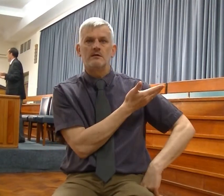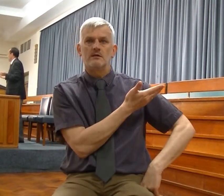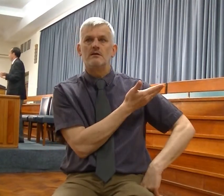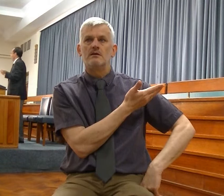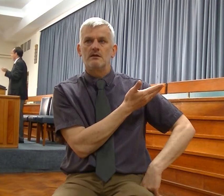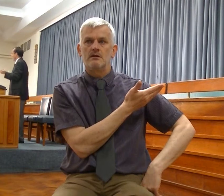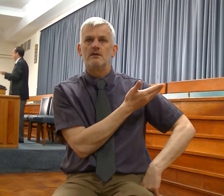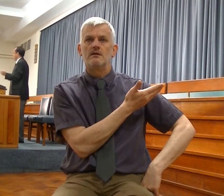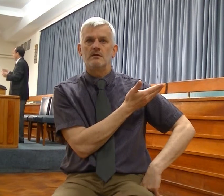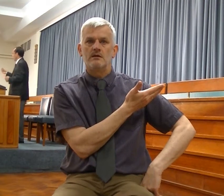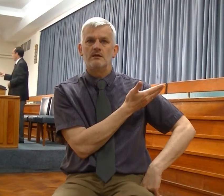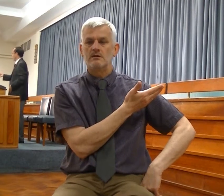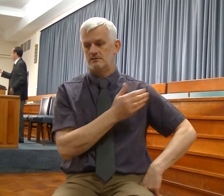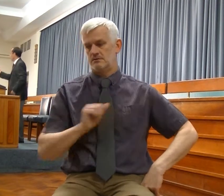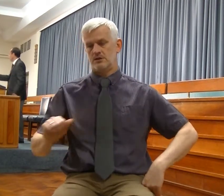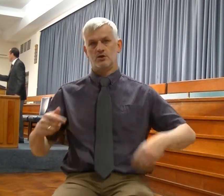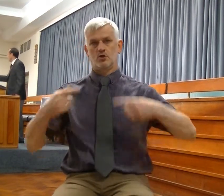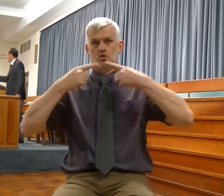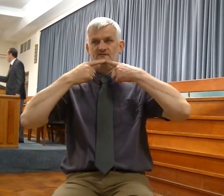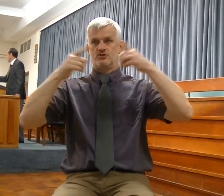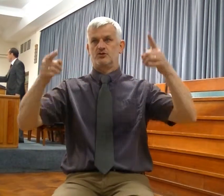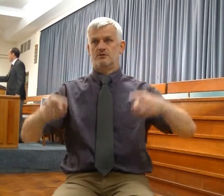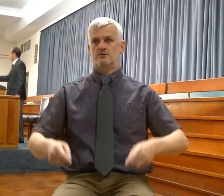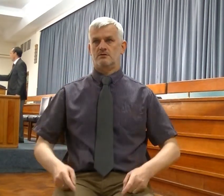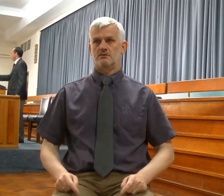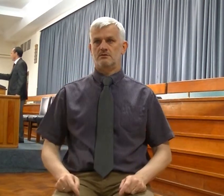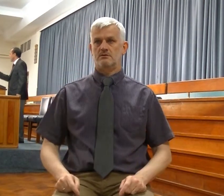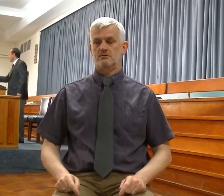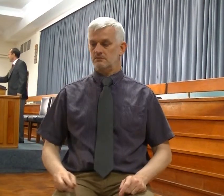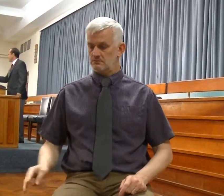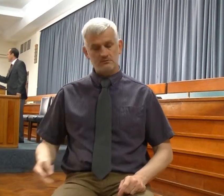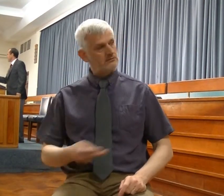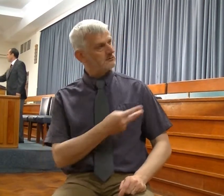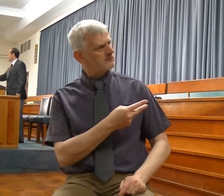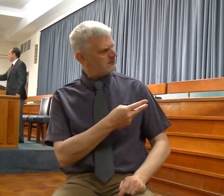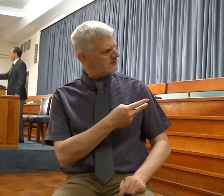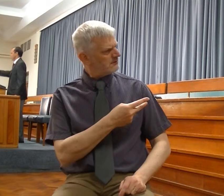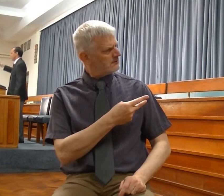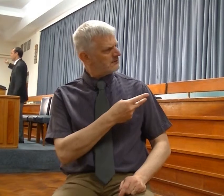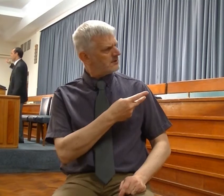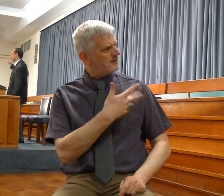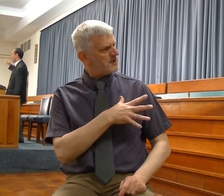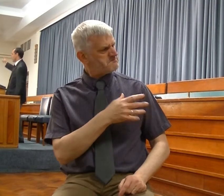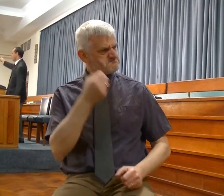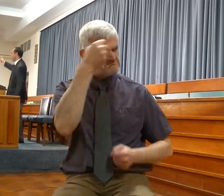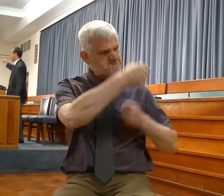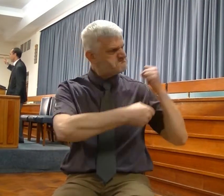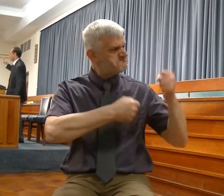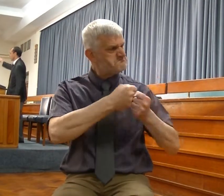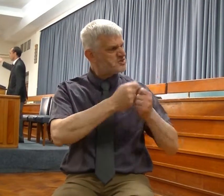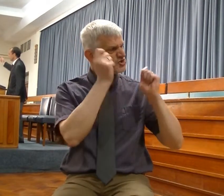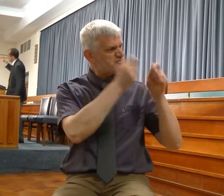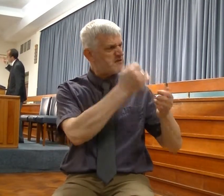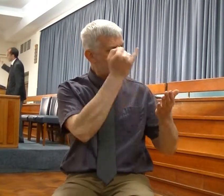So his confession, Jesus, even though badly mistreated, dying like a criminal, Jesus